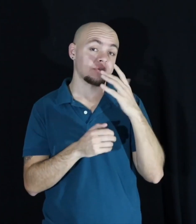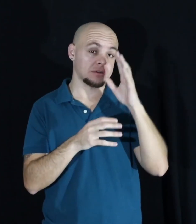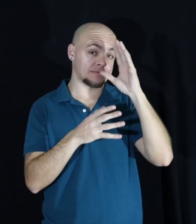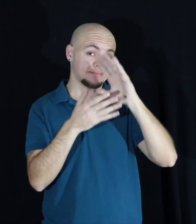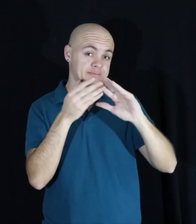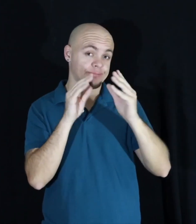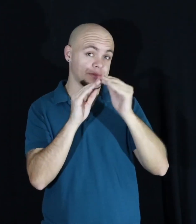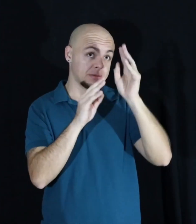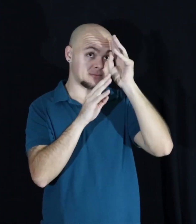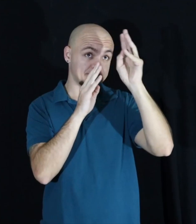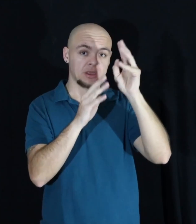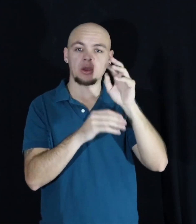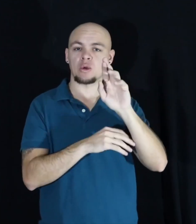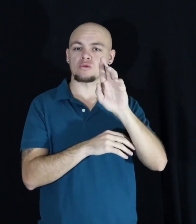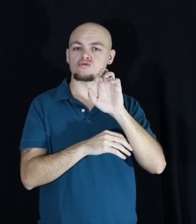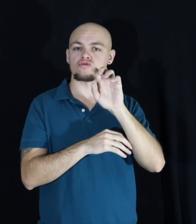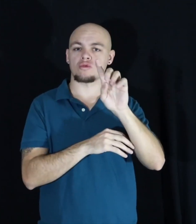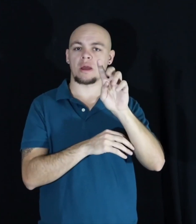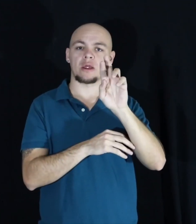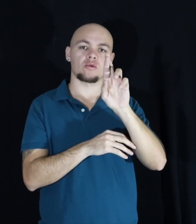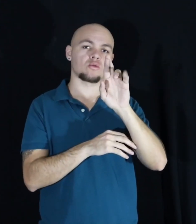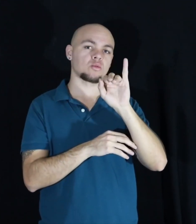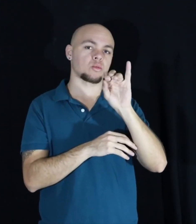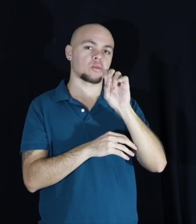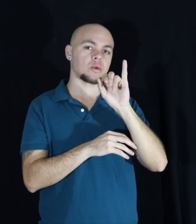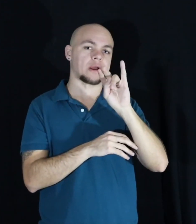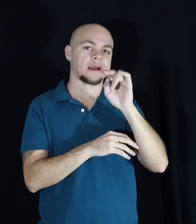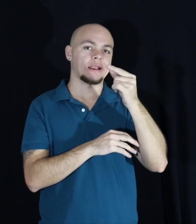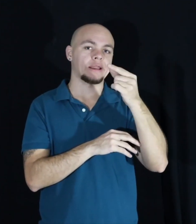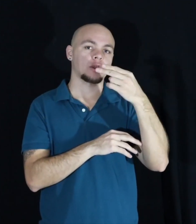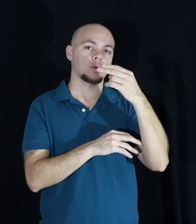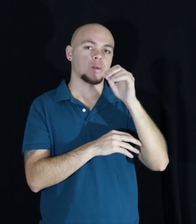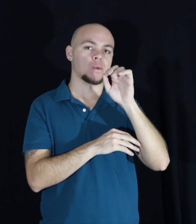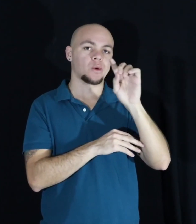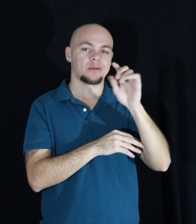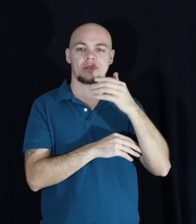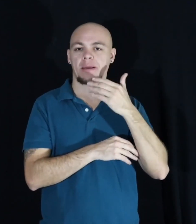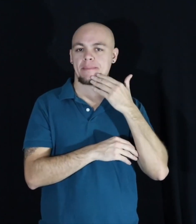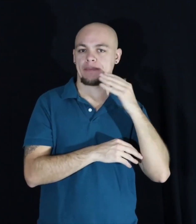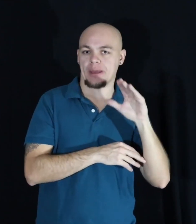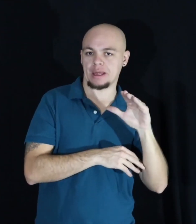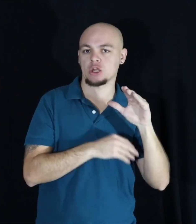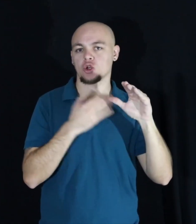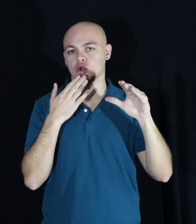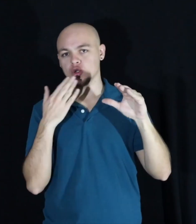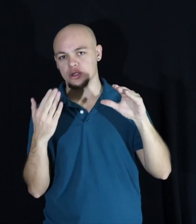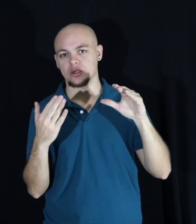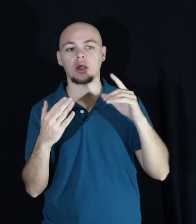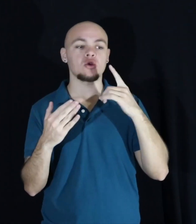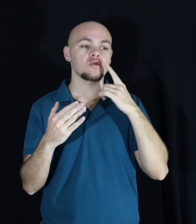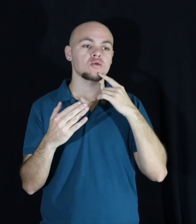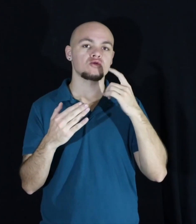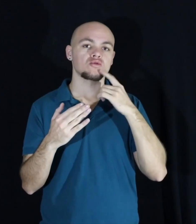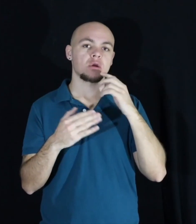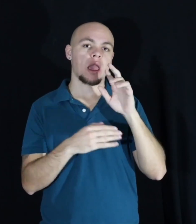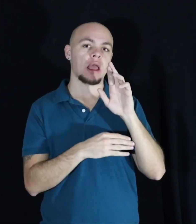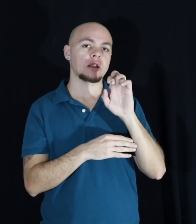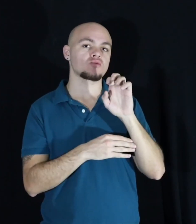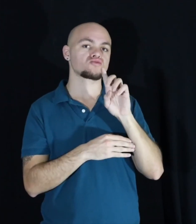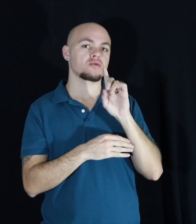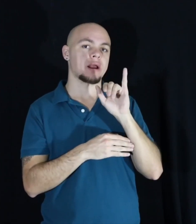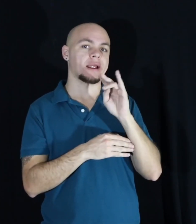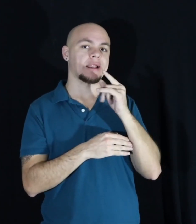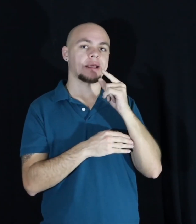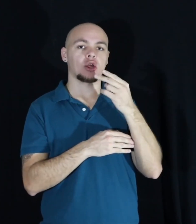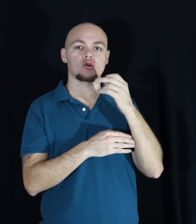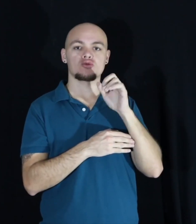Hood, and as said, there's a bad and a good side. Red Riding Hood, a little girl, wants to help her old grandma by